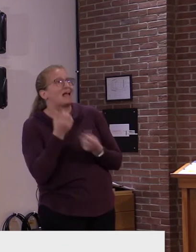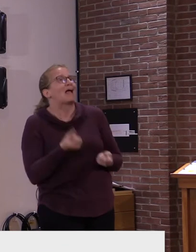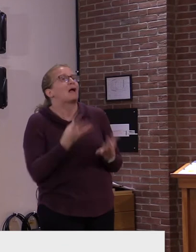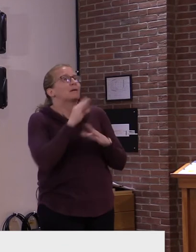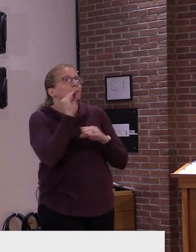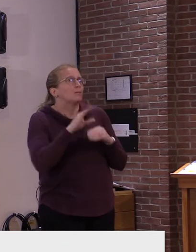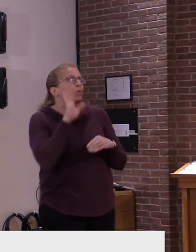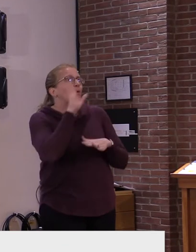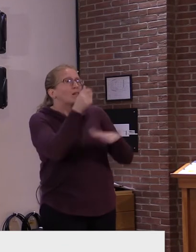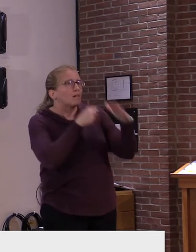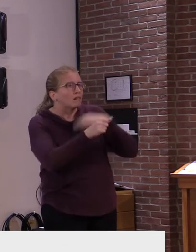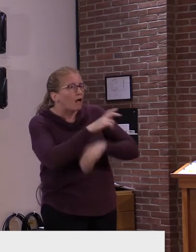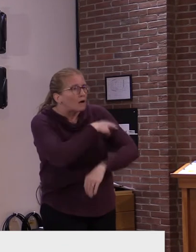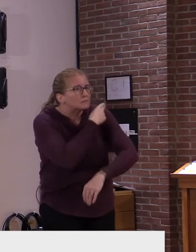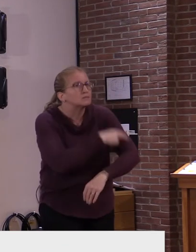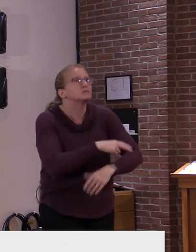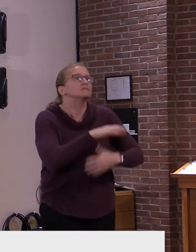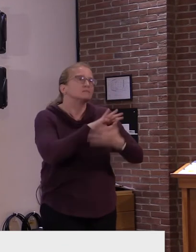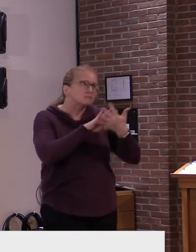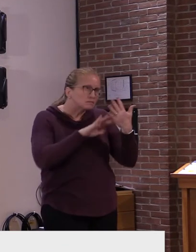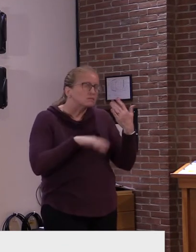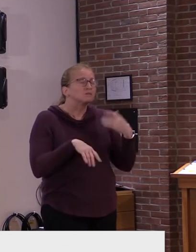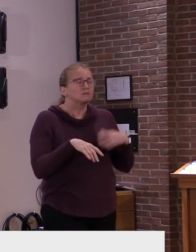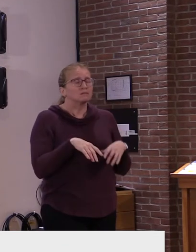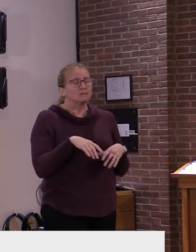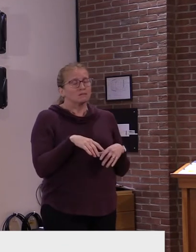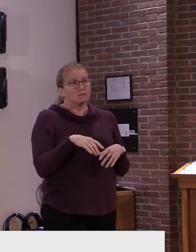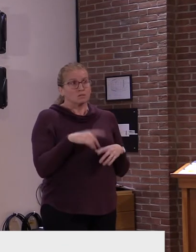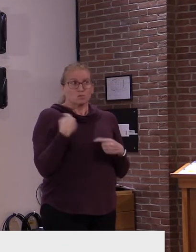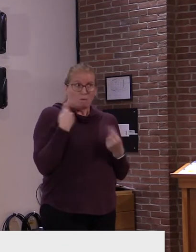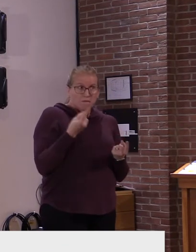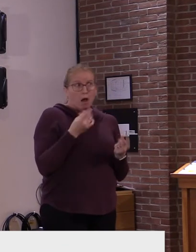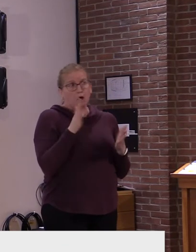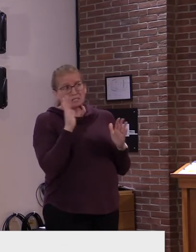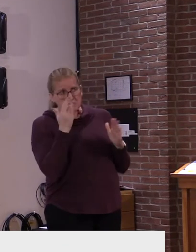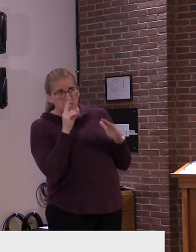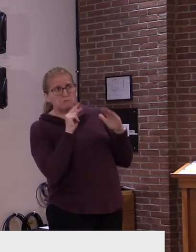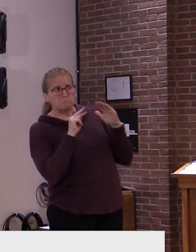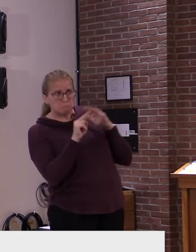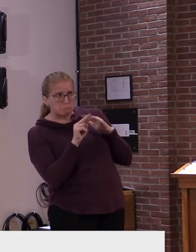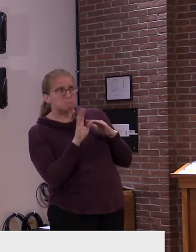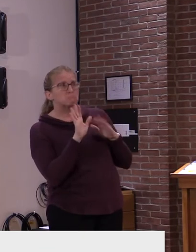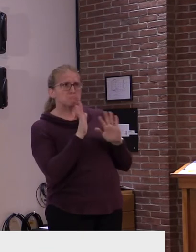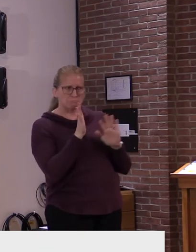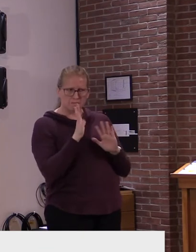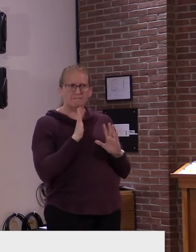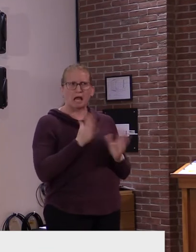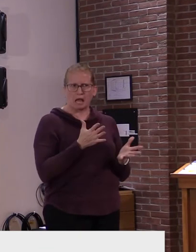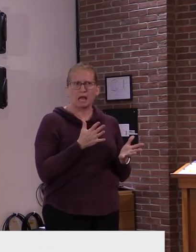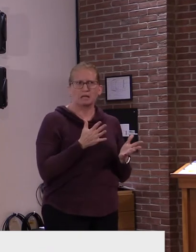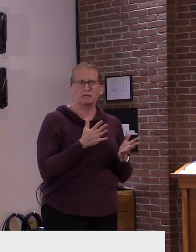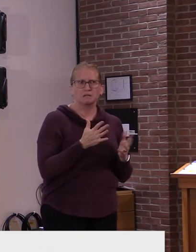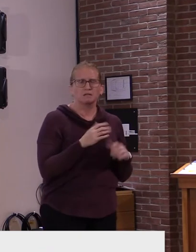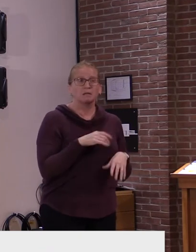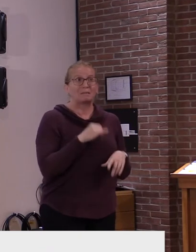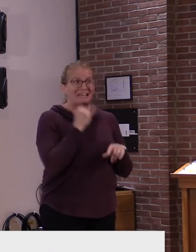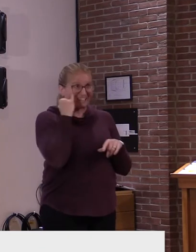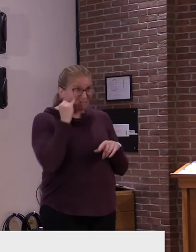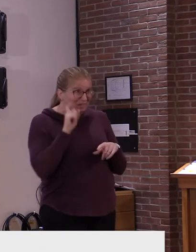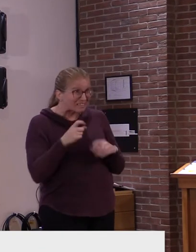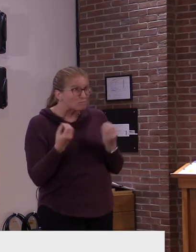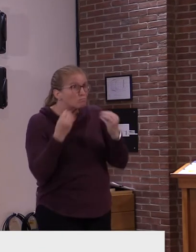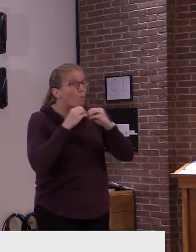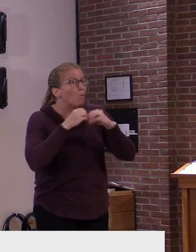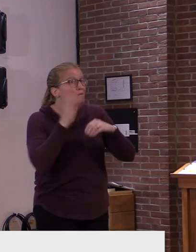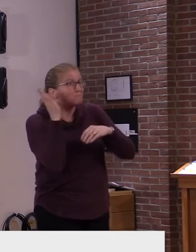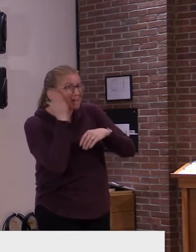data and so far we look okay but we're we have the ability to surge up if we have